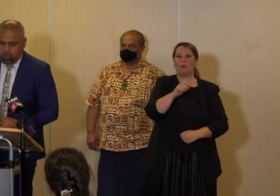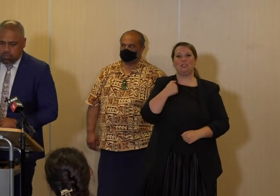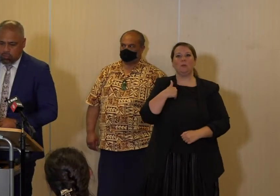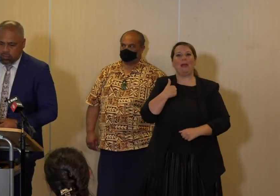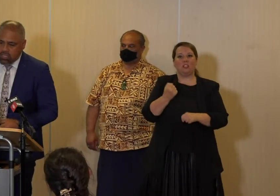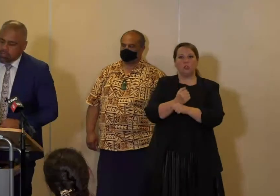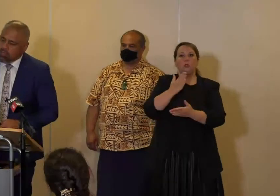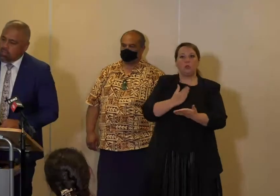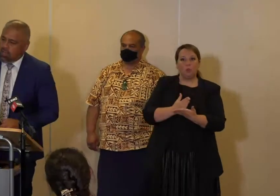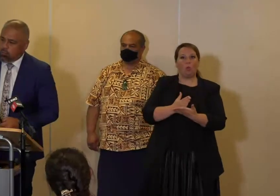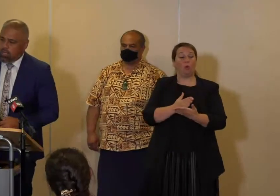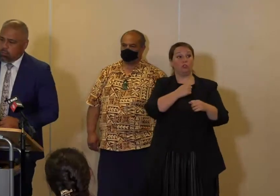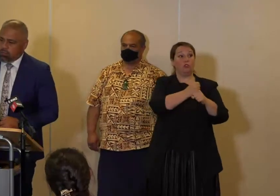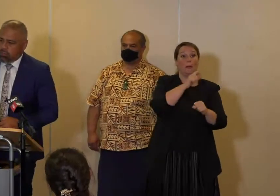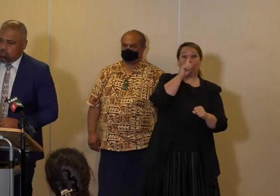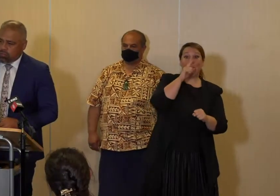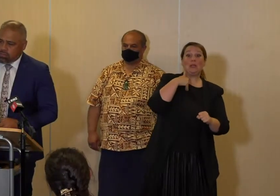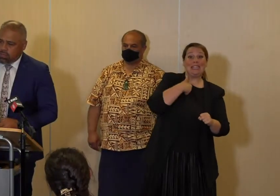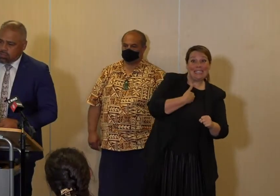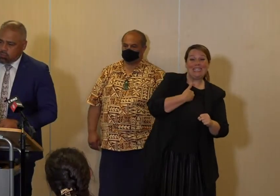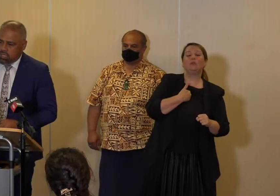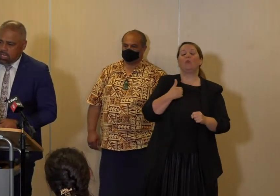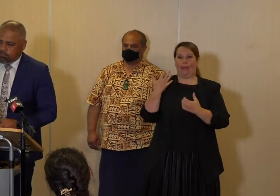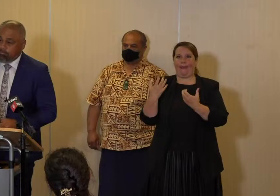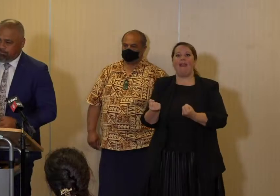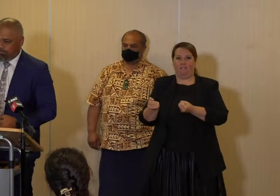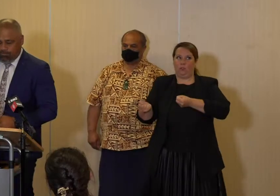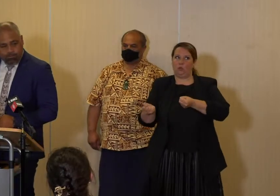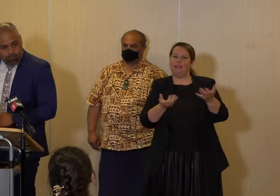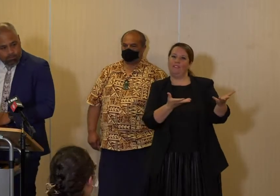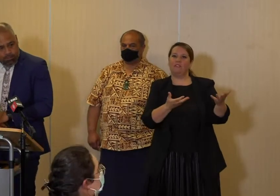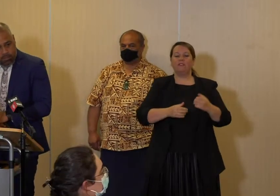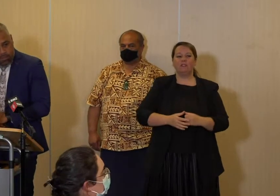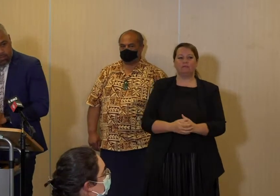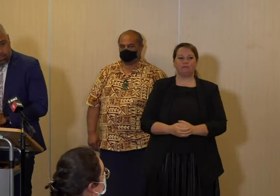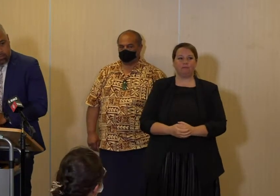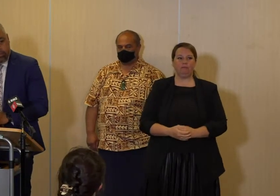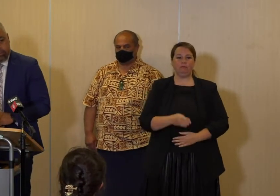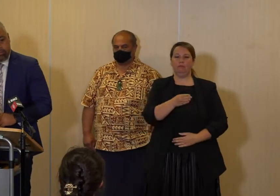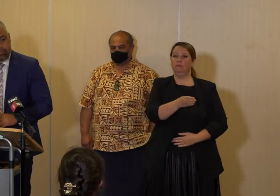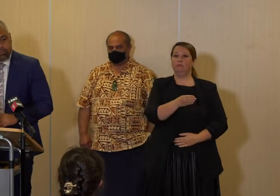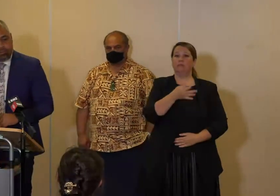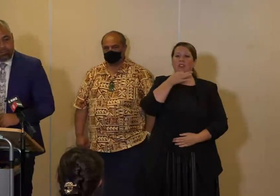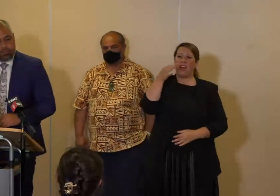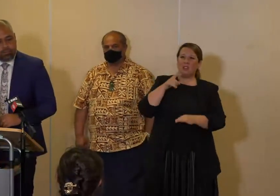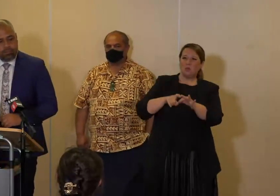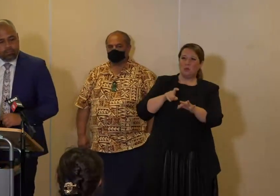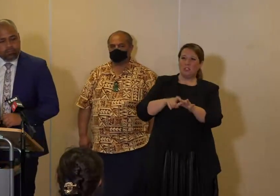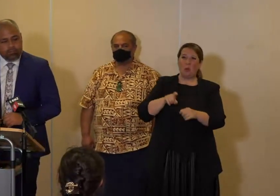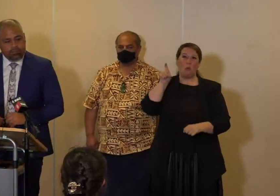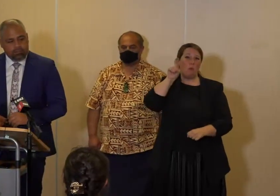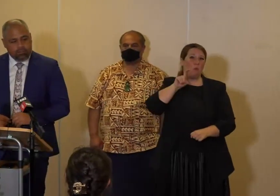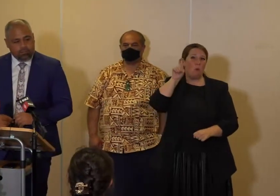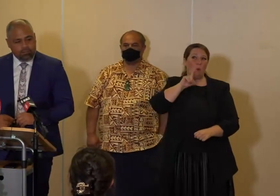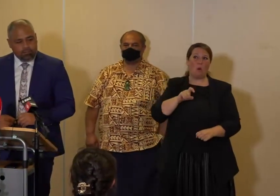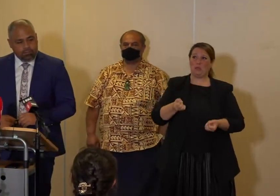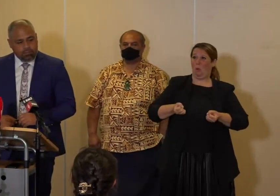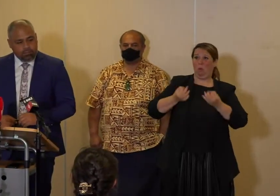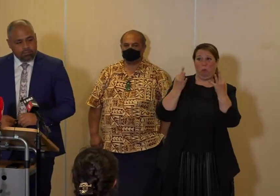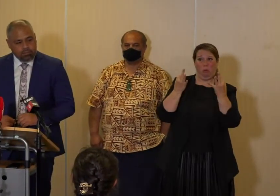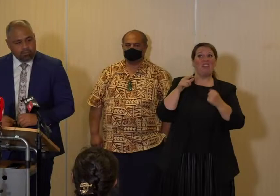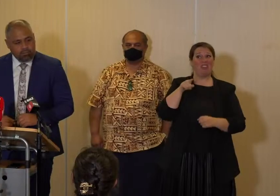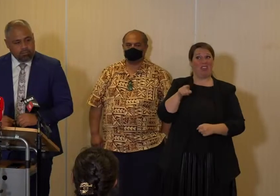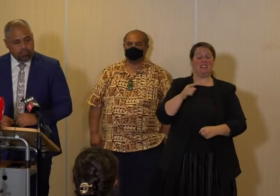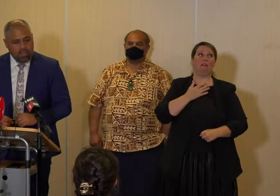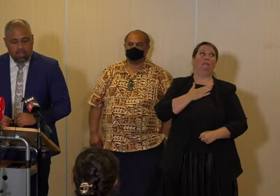the Tongan people need, and we'll be able to support as much as we can. A lack of water is pretty dire. At what stage do you